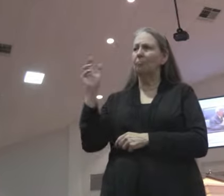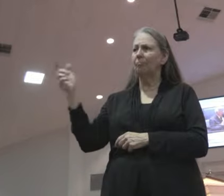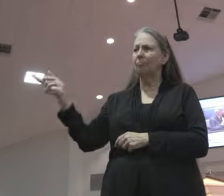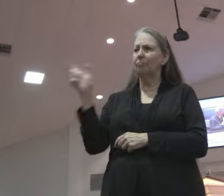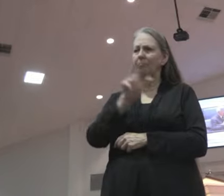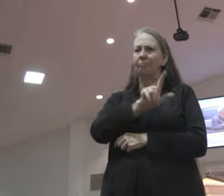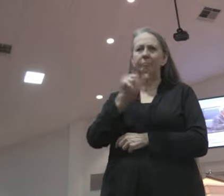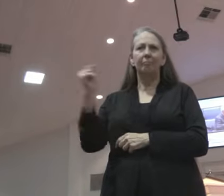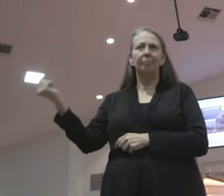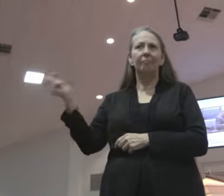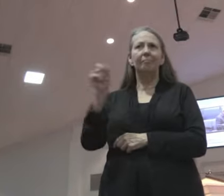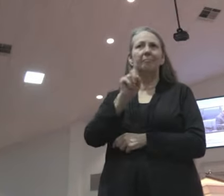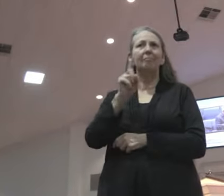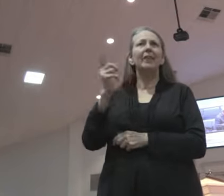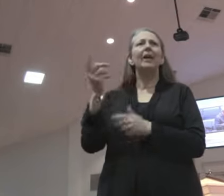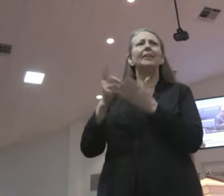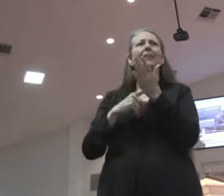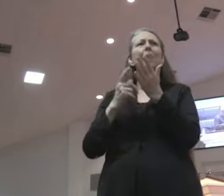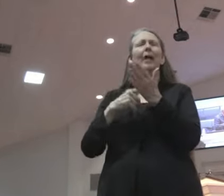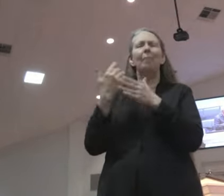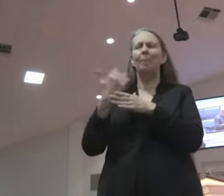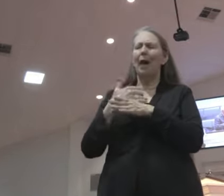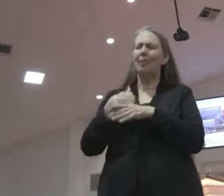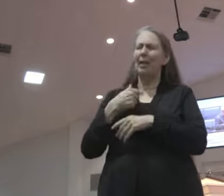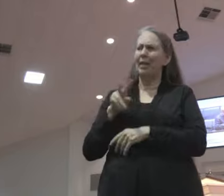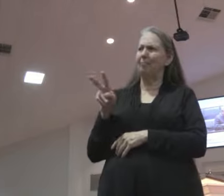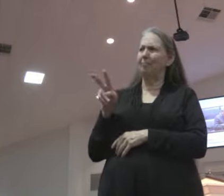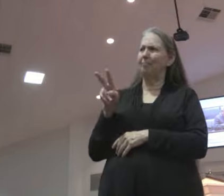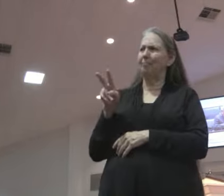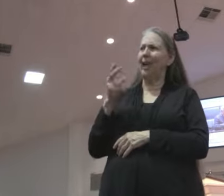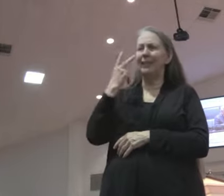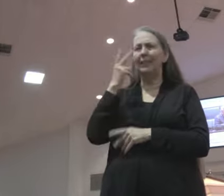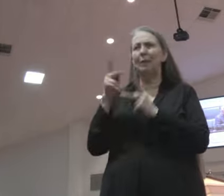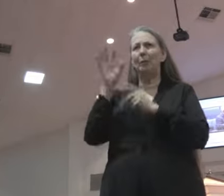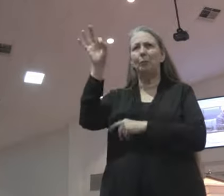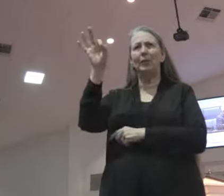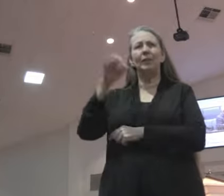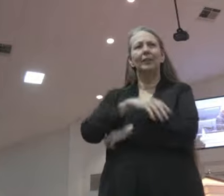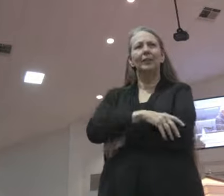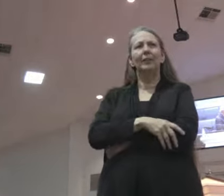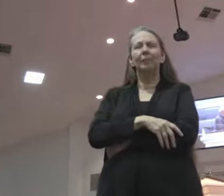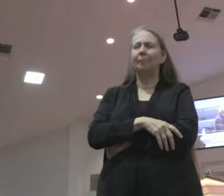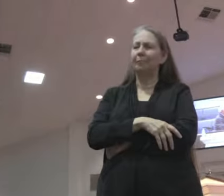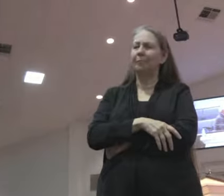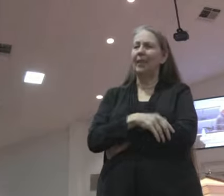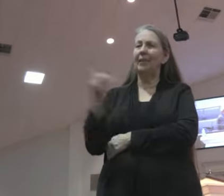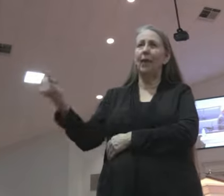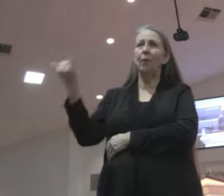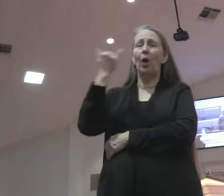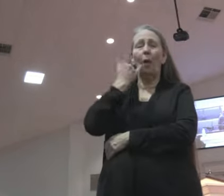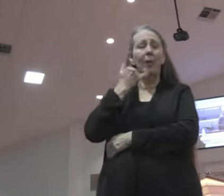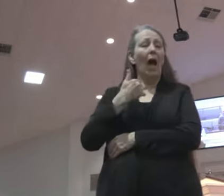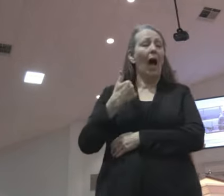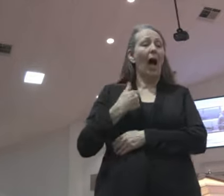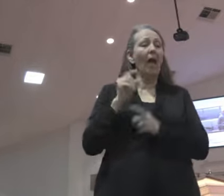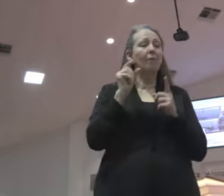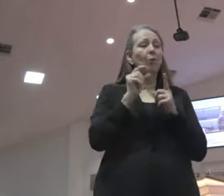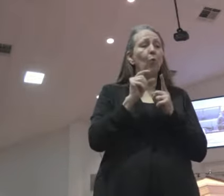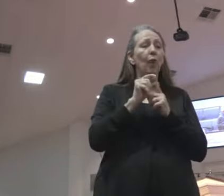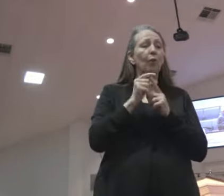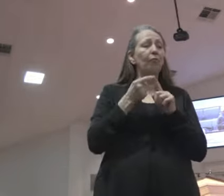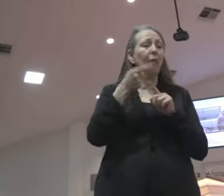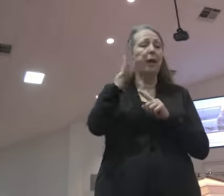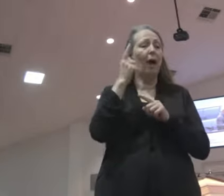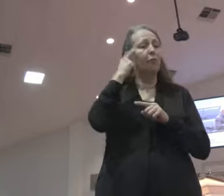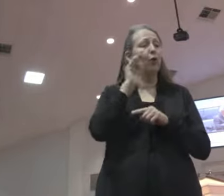things that sometimes irritated me the most was for somebody to call and say, I have a word for your church. Yeah.